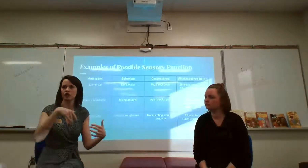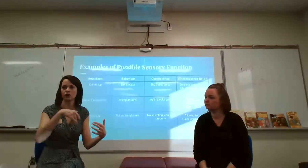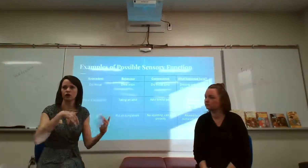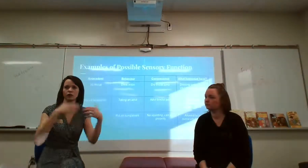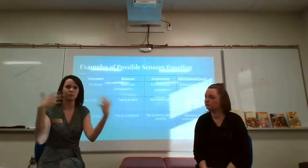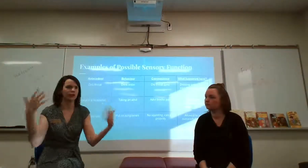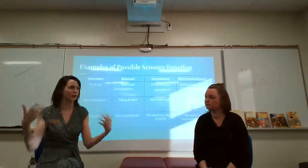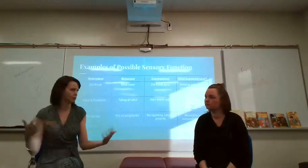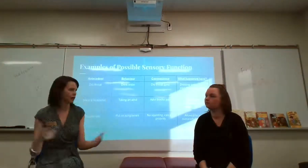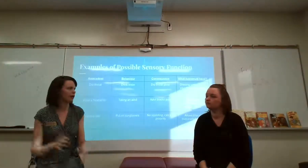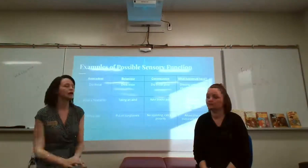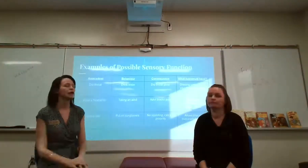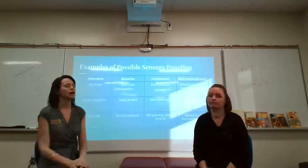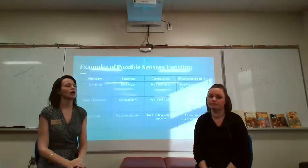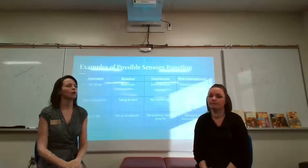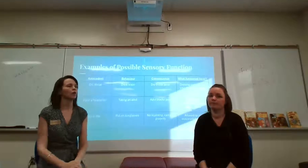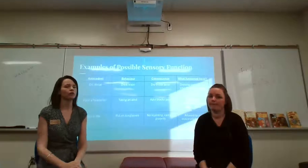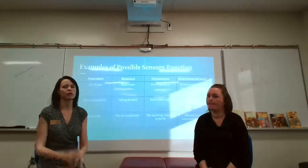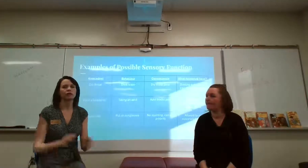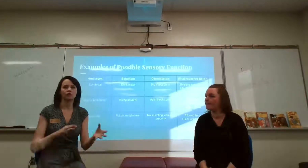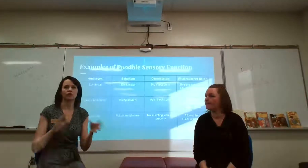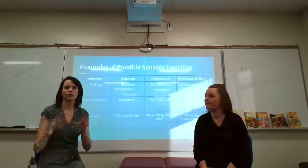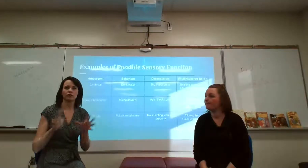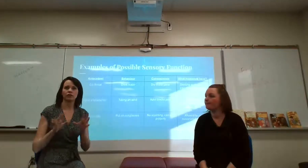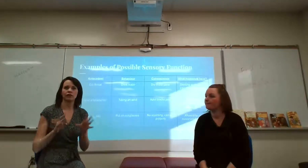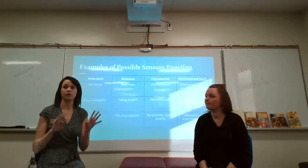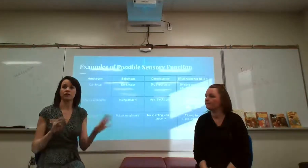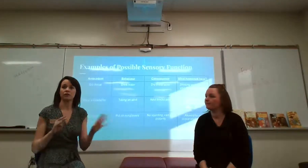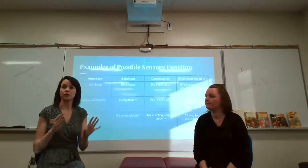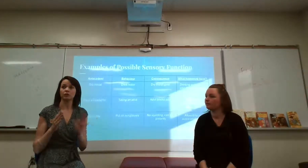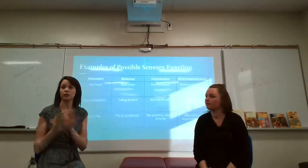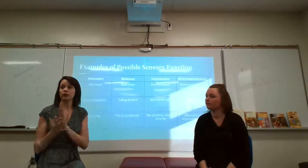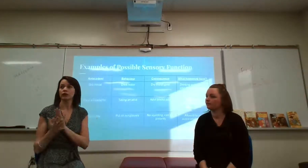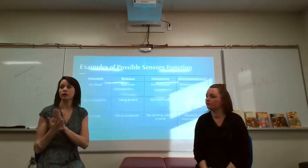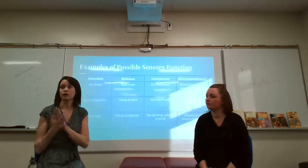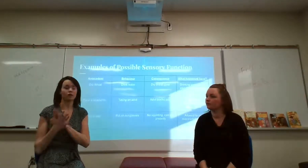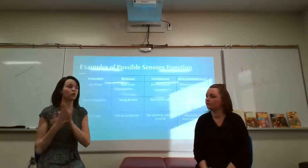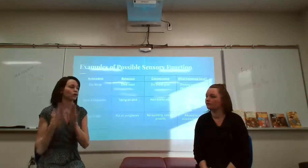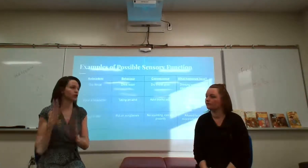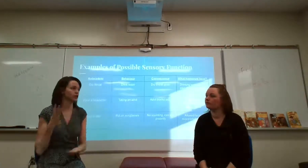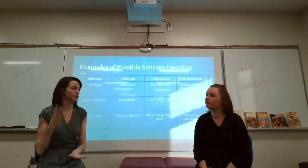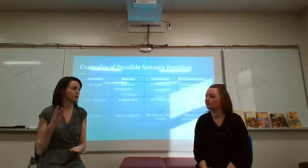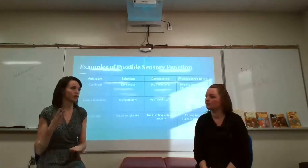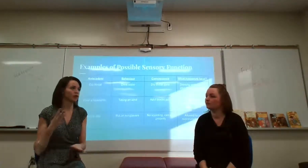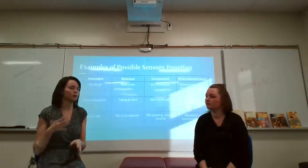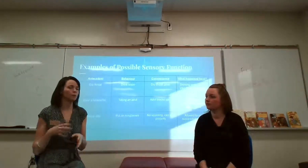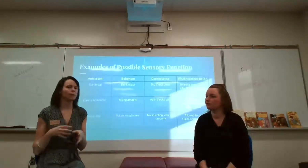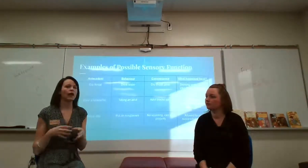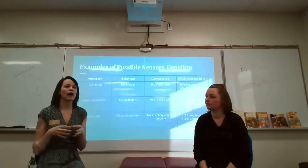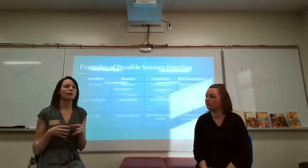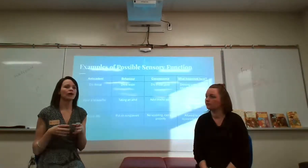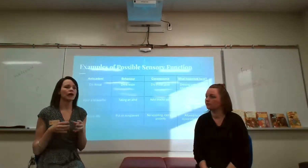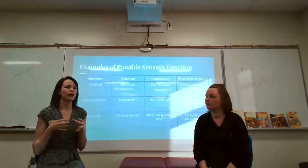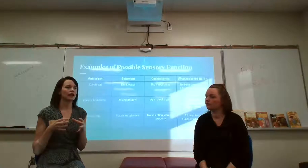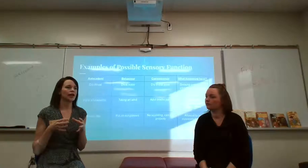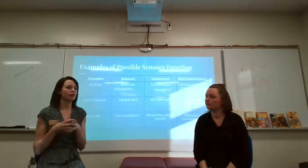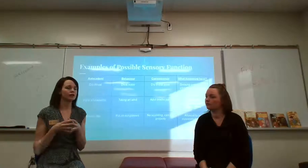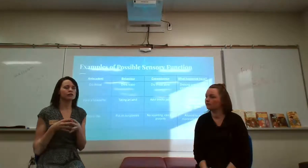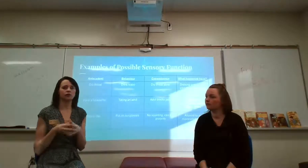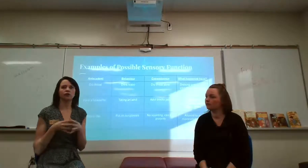harder to explain. But hopefully, sort of you understand there's a difference between the 4 functions of behavior, and that every single